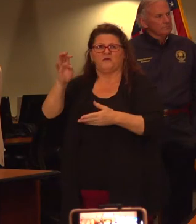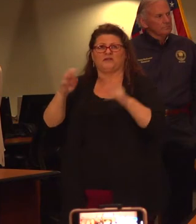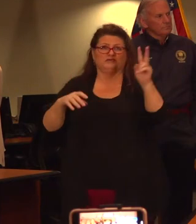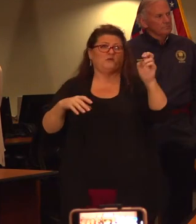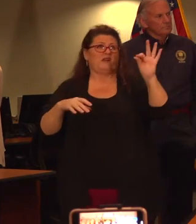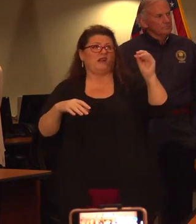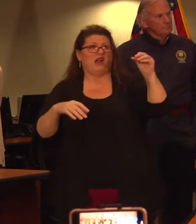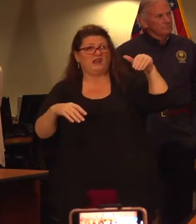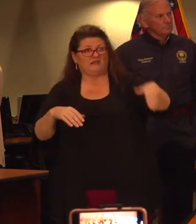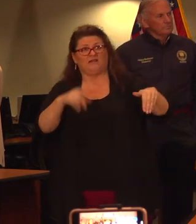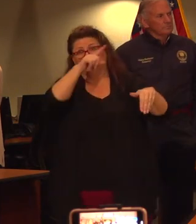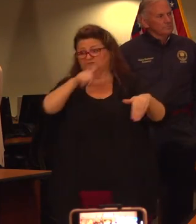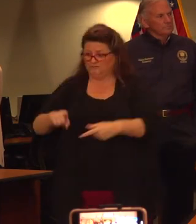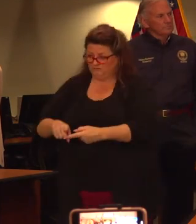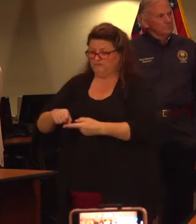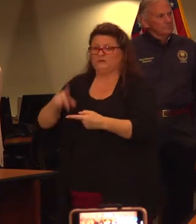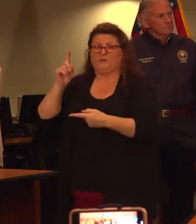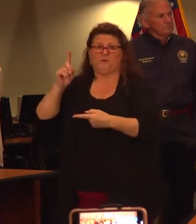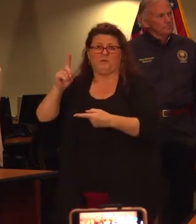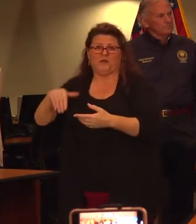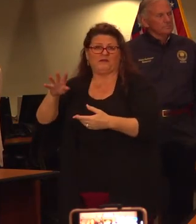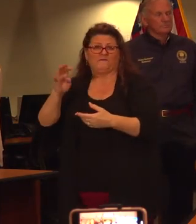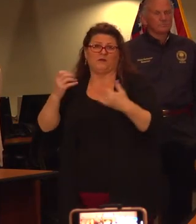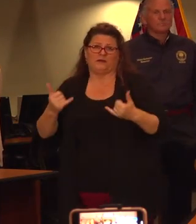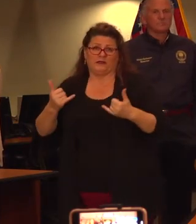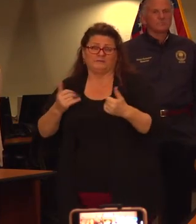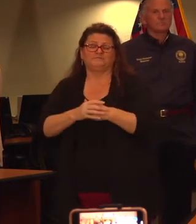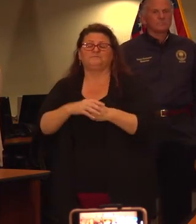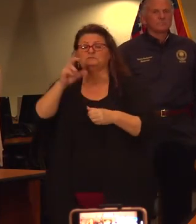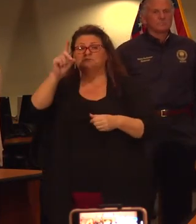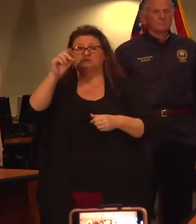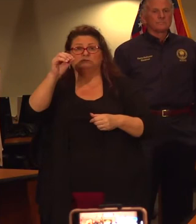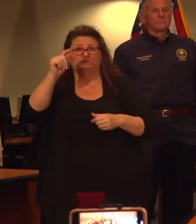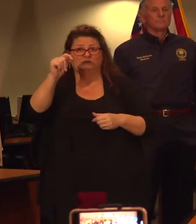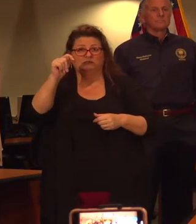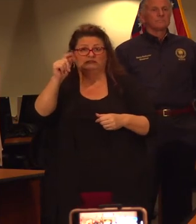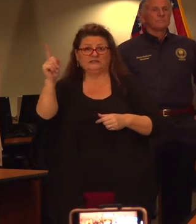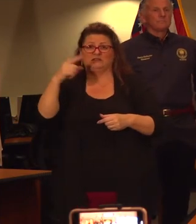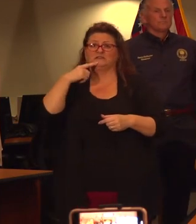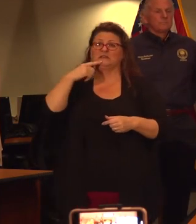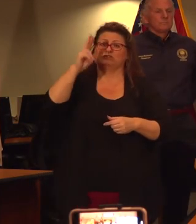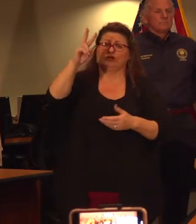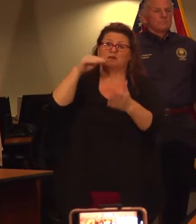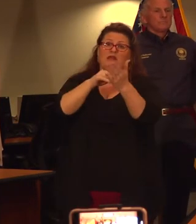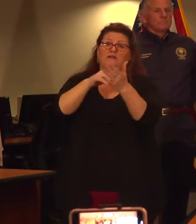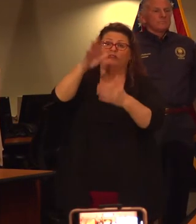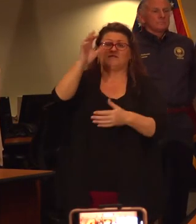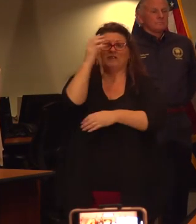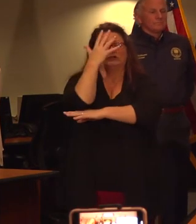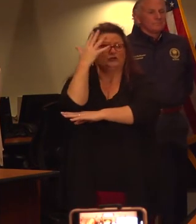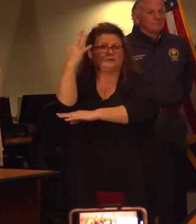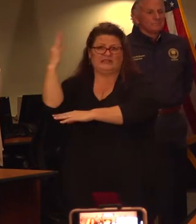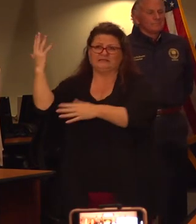obviously, since Monday. And then DOT reported over 2,500 trees earlier, blocking 100 roads,